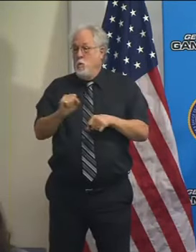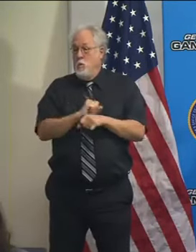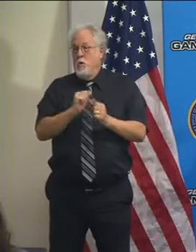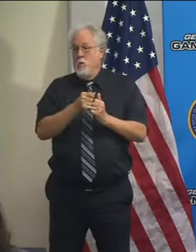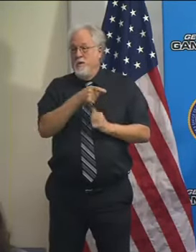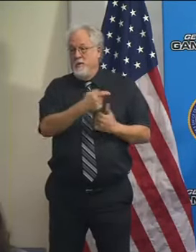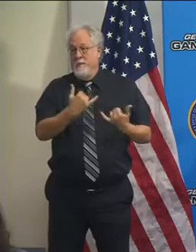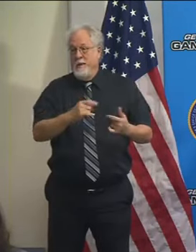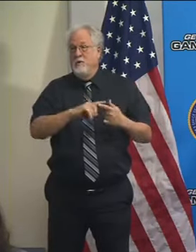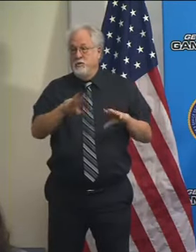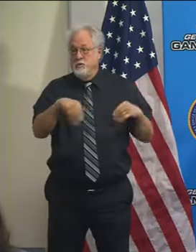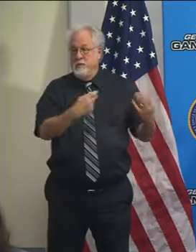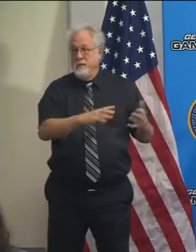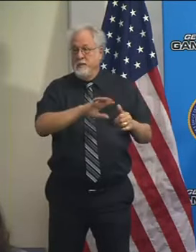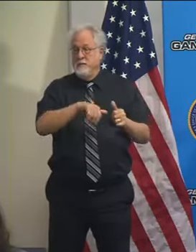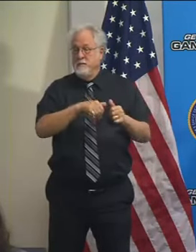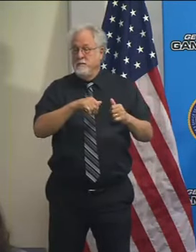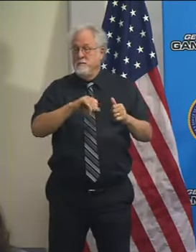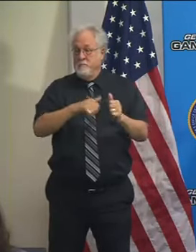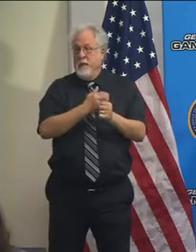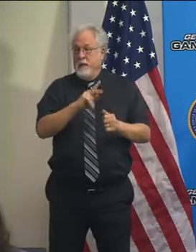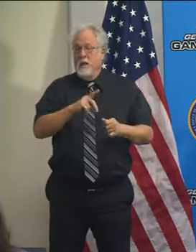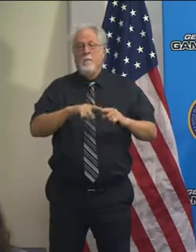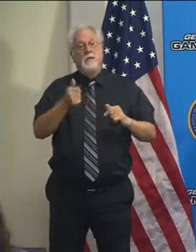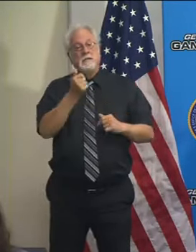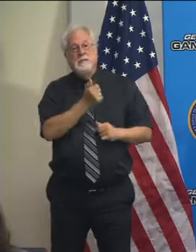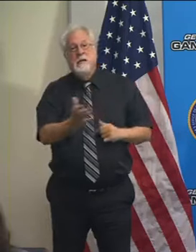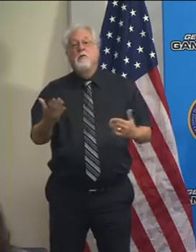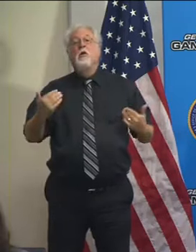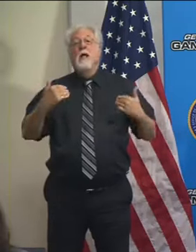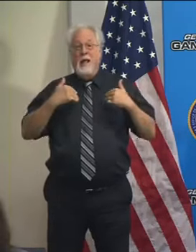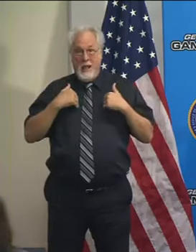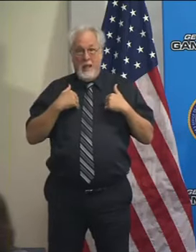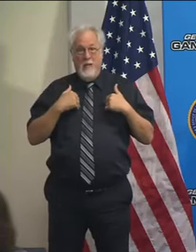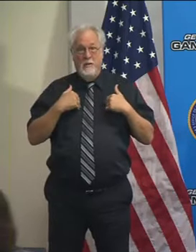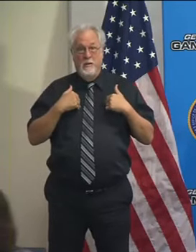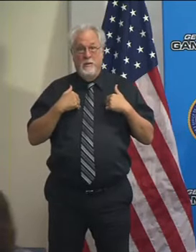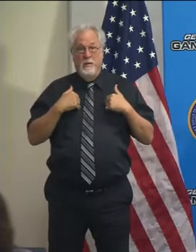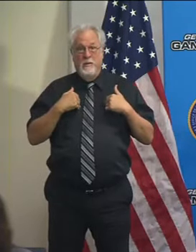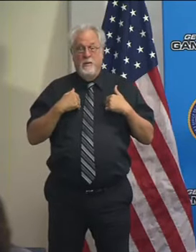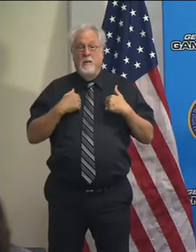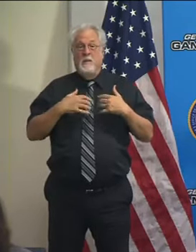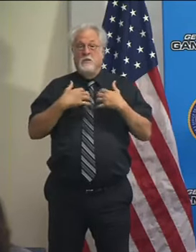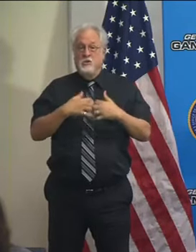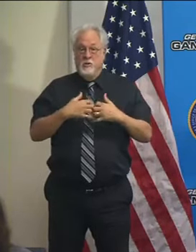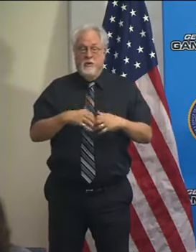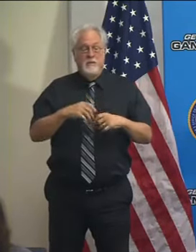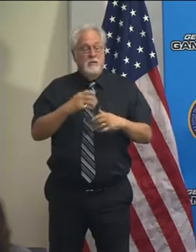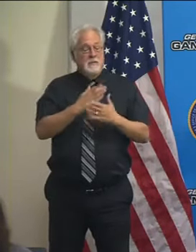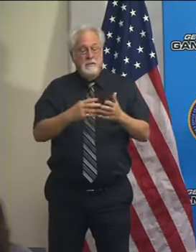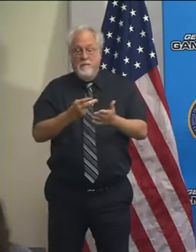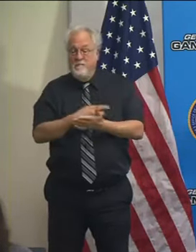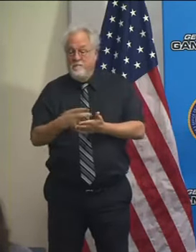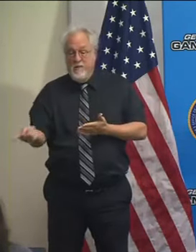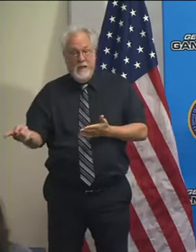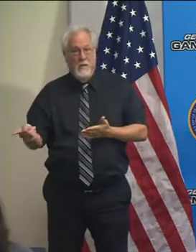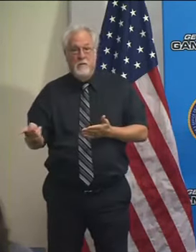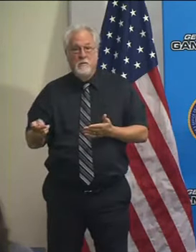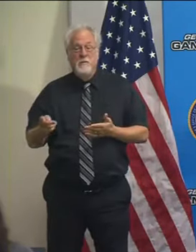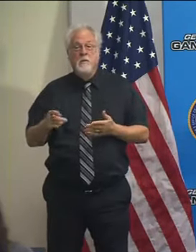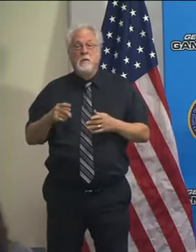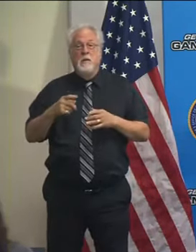now to get them generators, and I will tell you, a number of them had generators. Some of the generators failed at the very